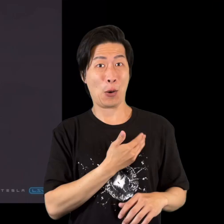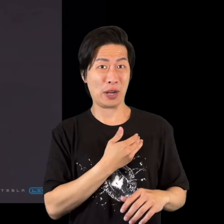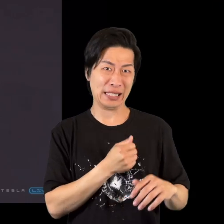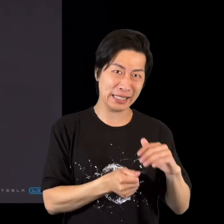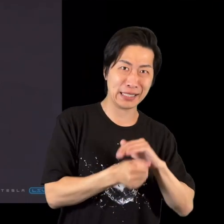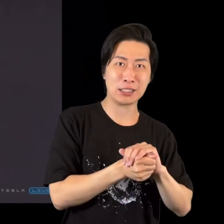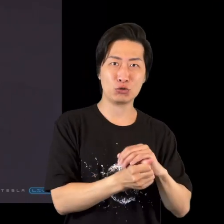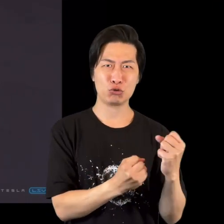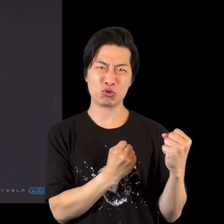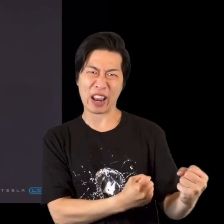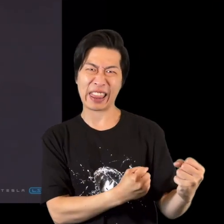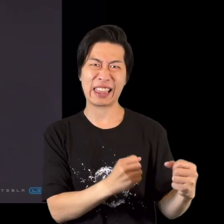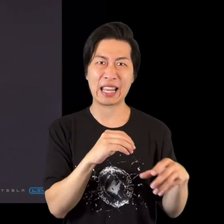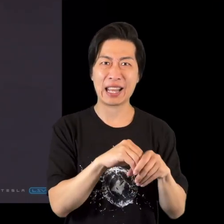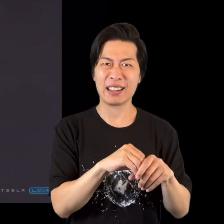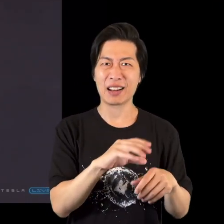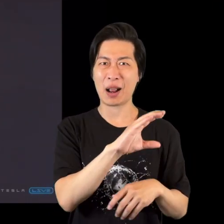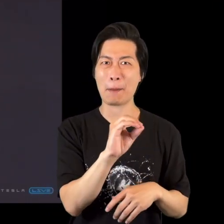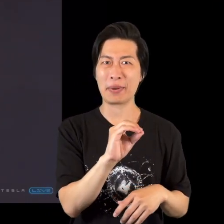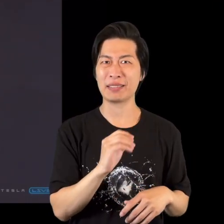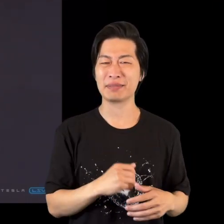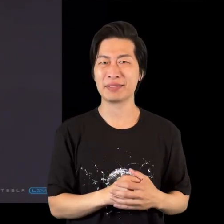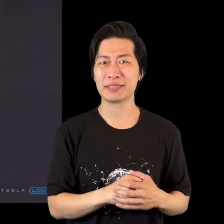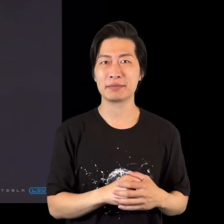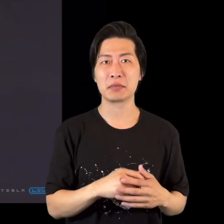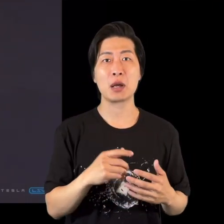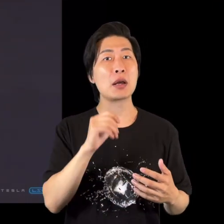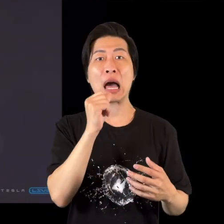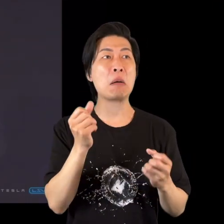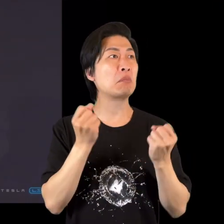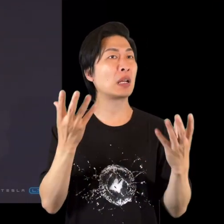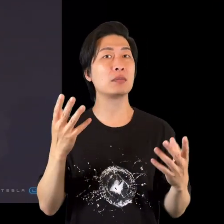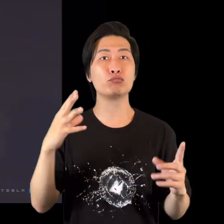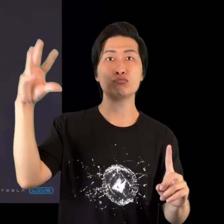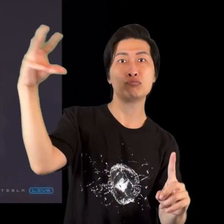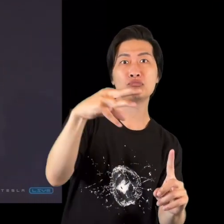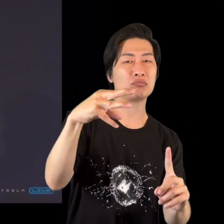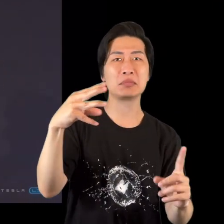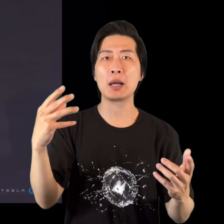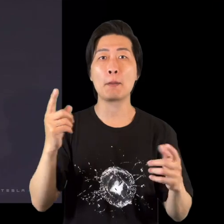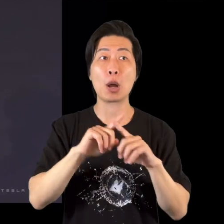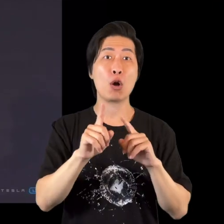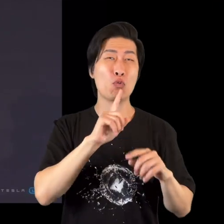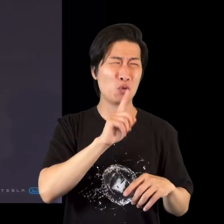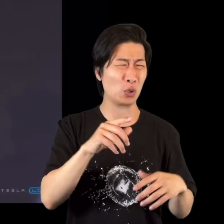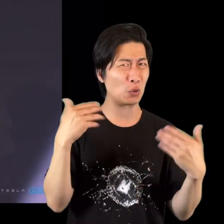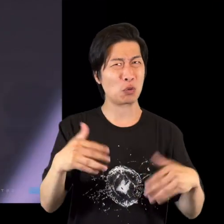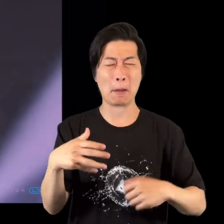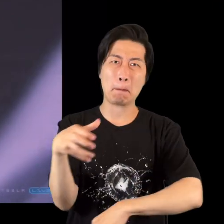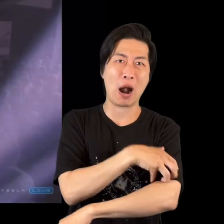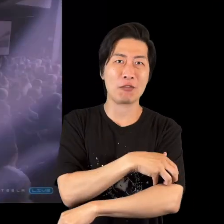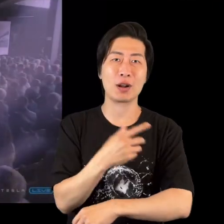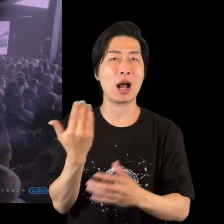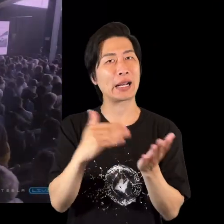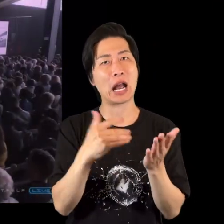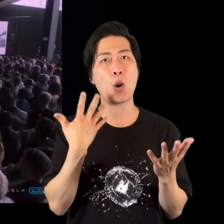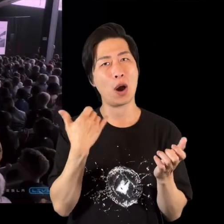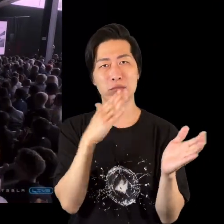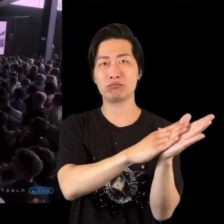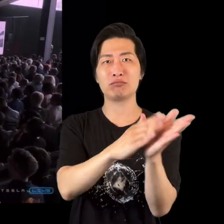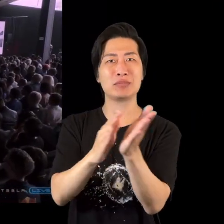company that often doesn't get a lot of attention, but is incredibly powerful. So once again, I'd like to thank them for their